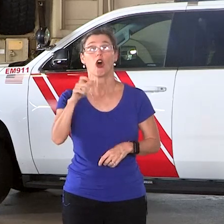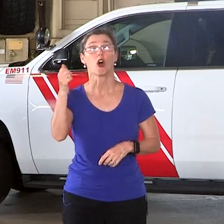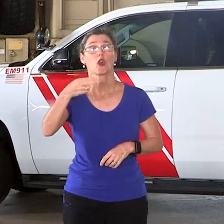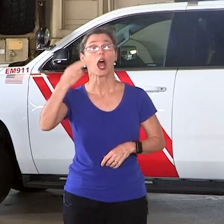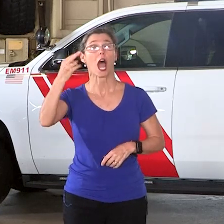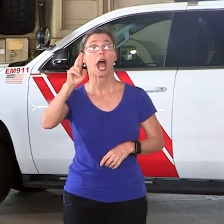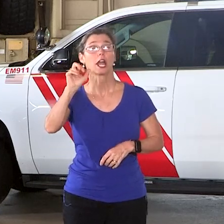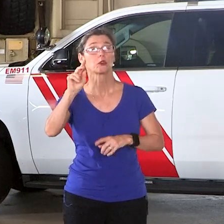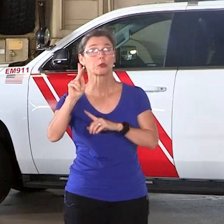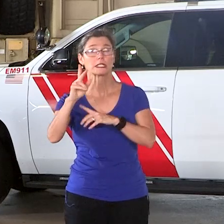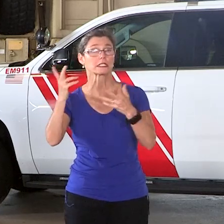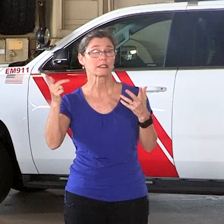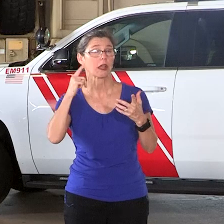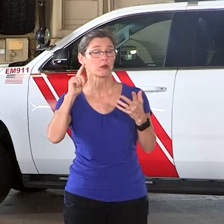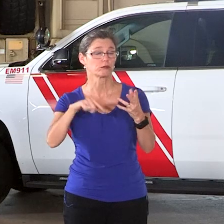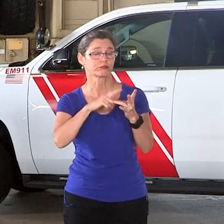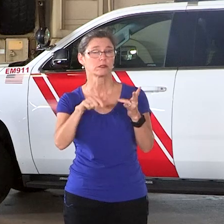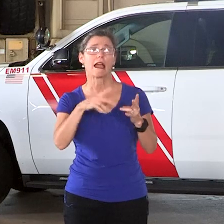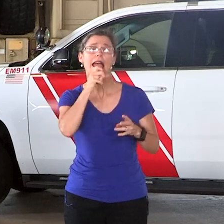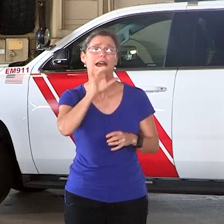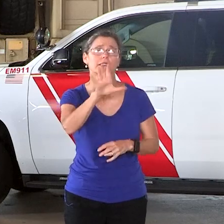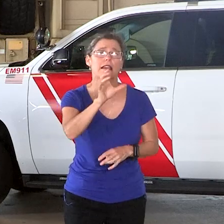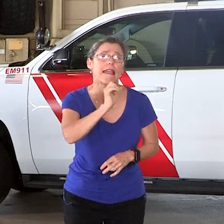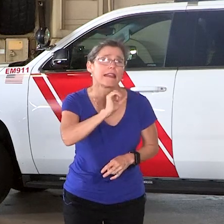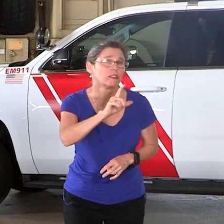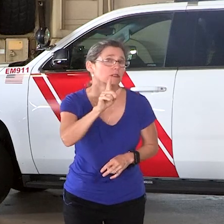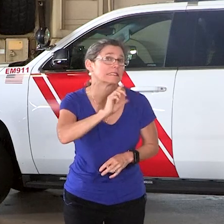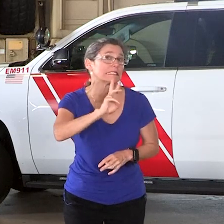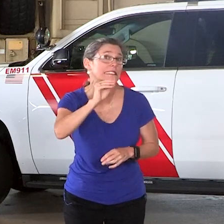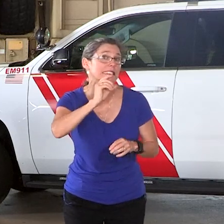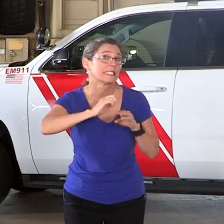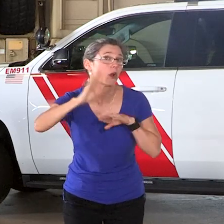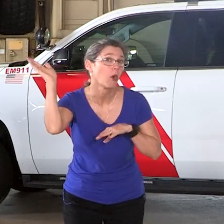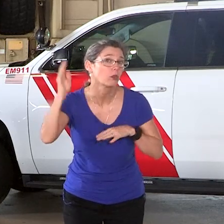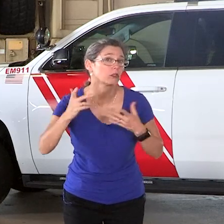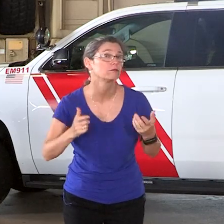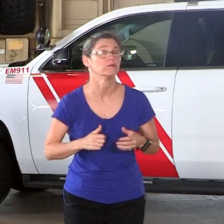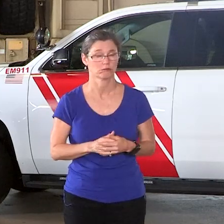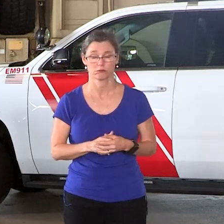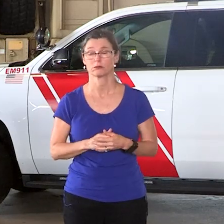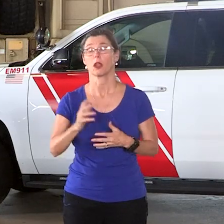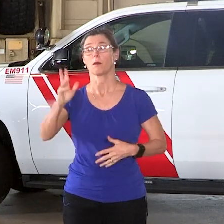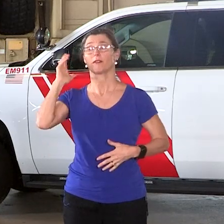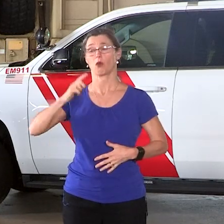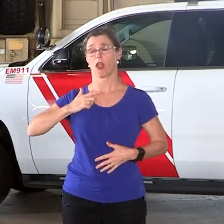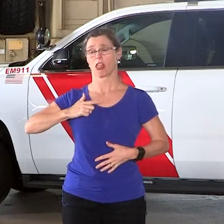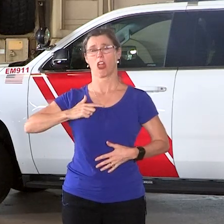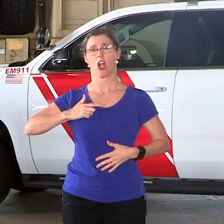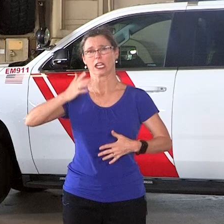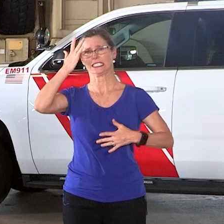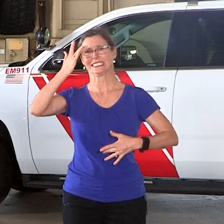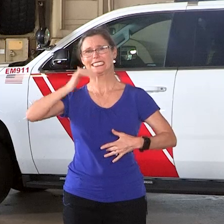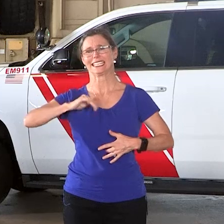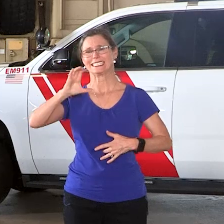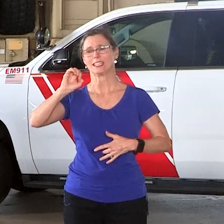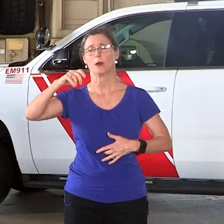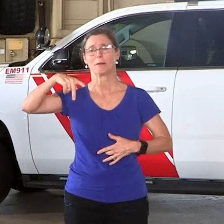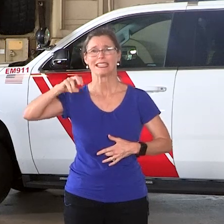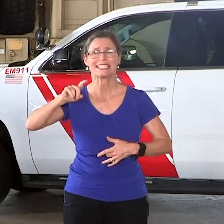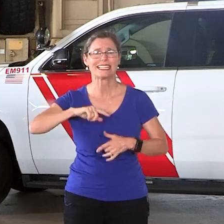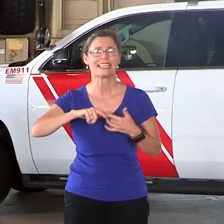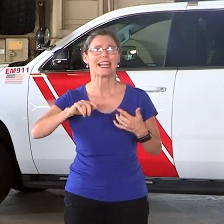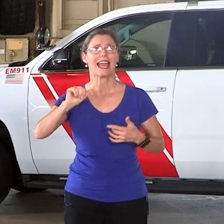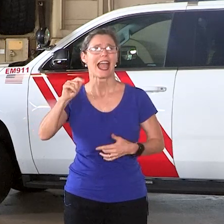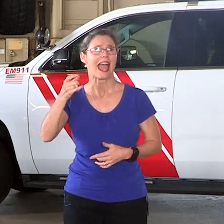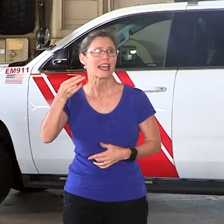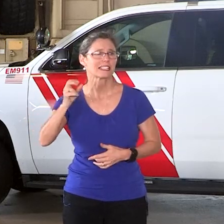high-risk considerations, age 60 years or older, prior lung disease such as COPD,